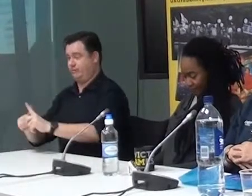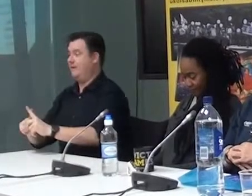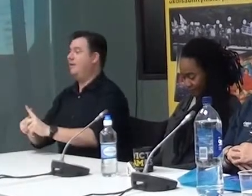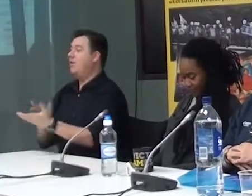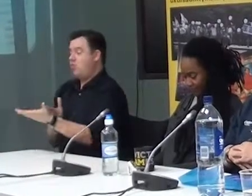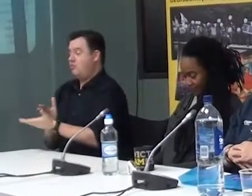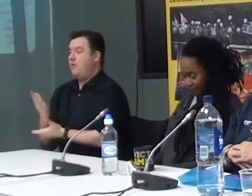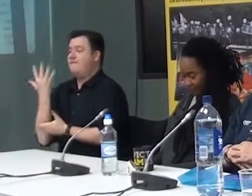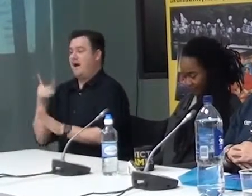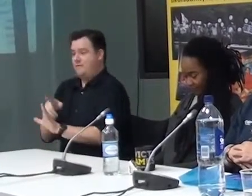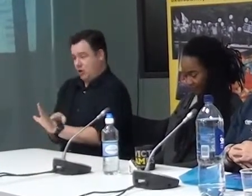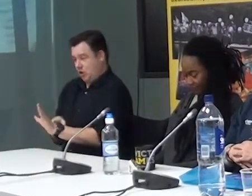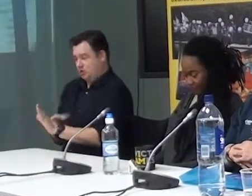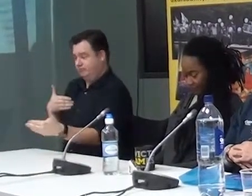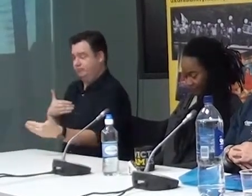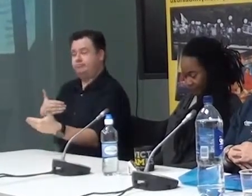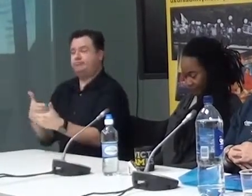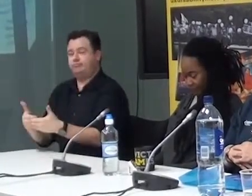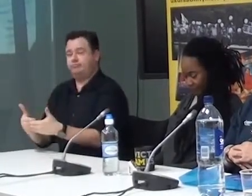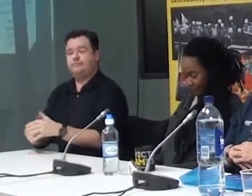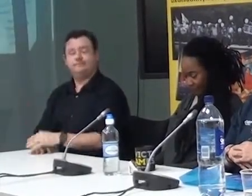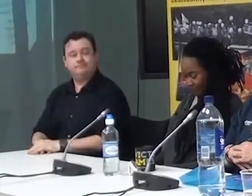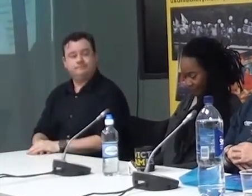going, it's really punching well above its weight now.